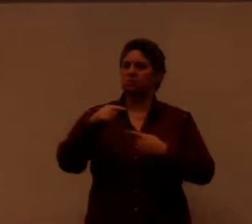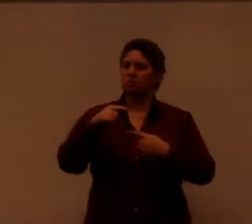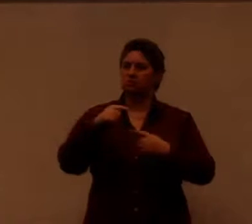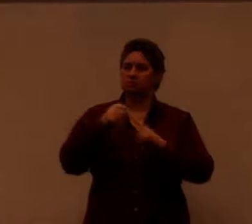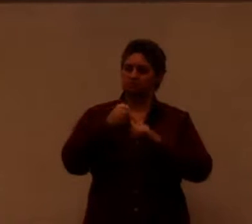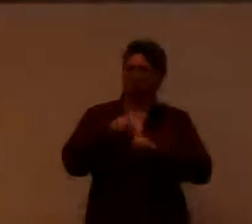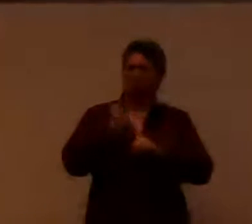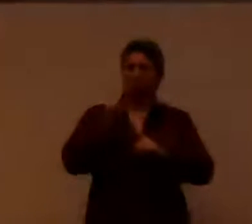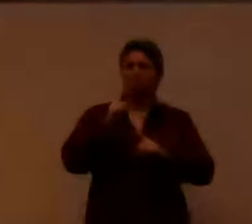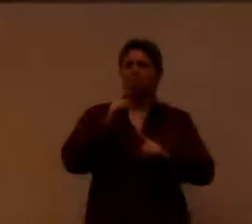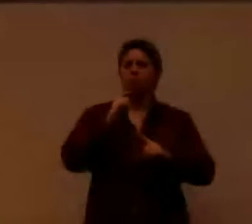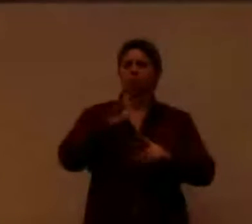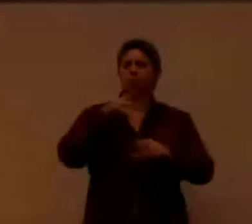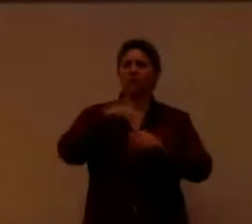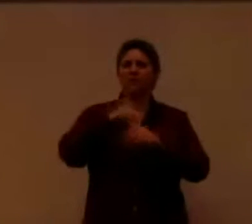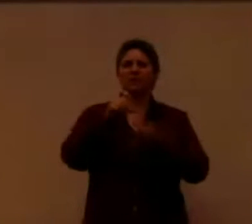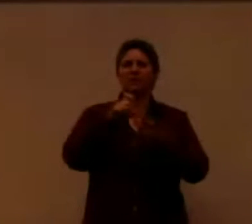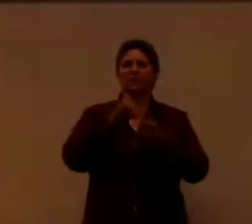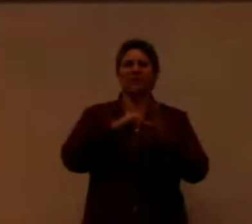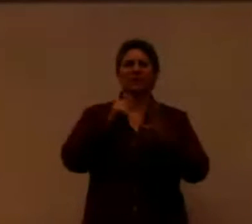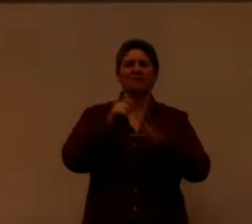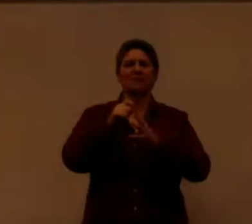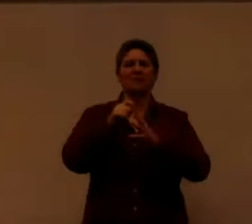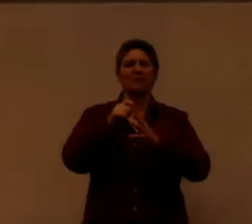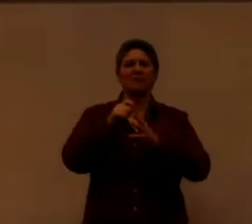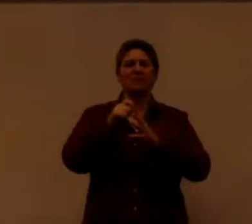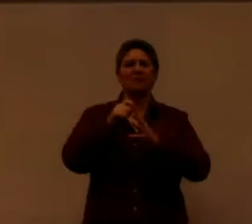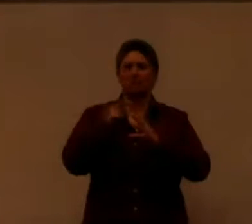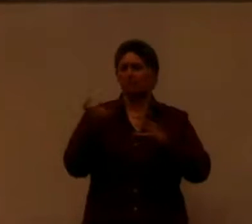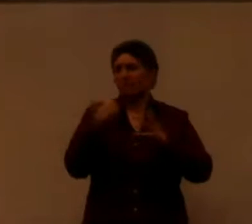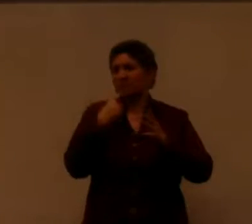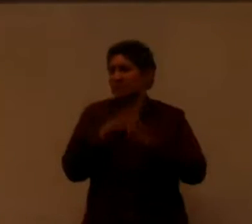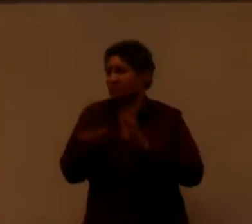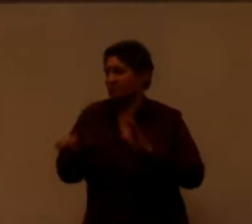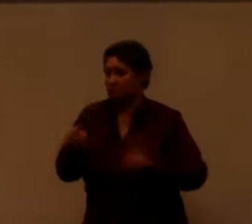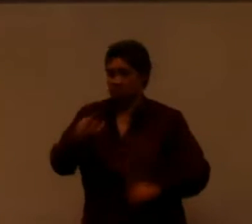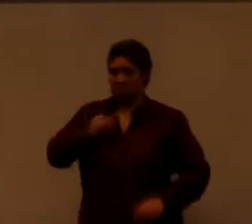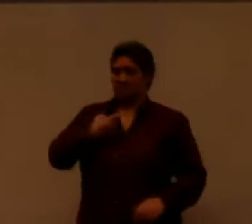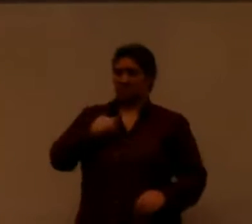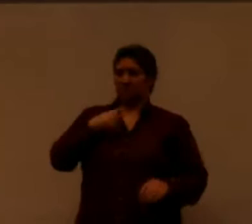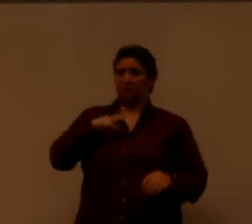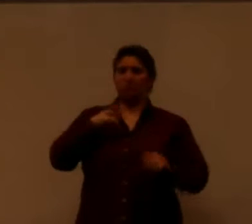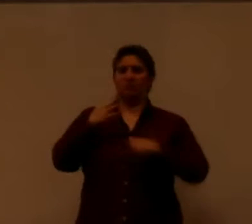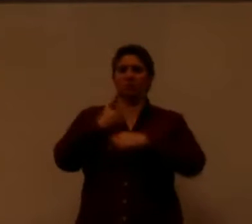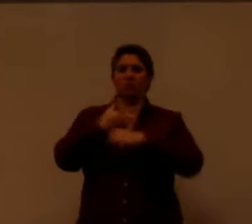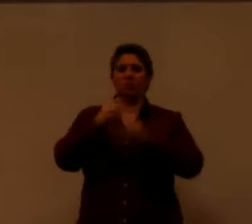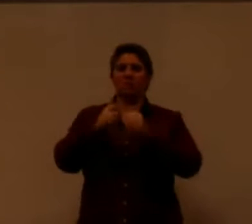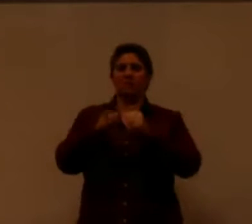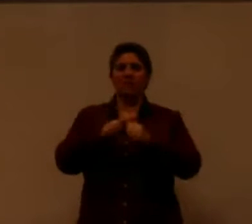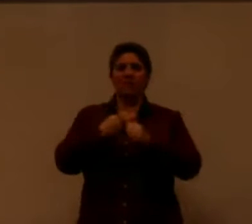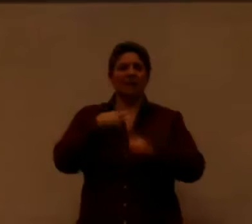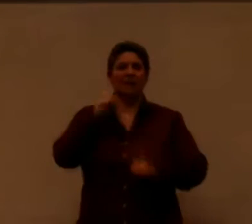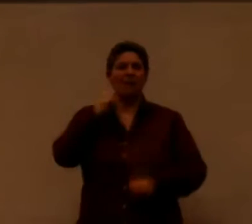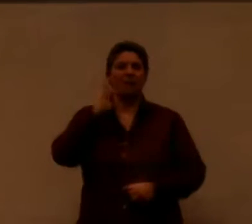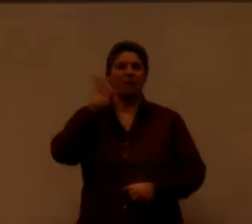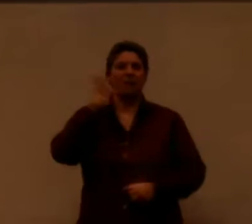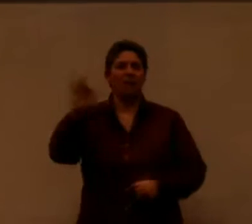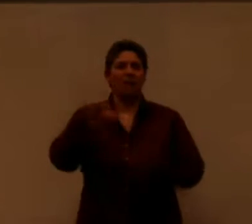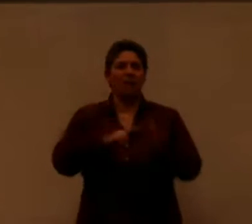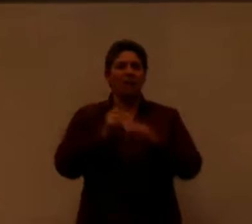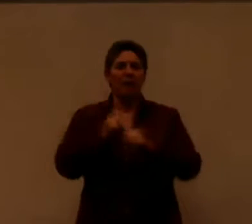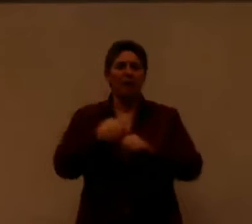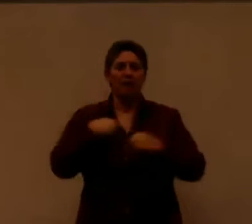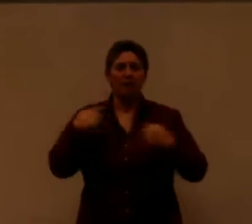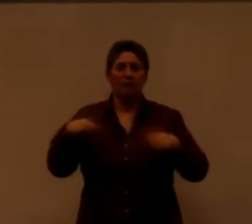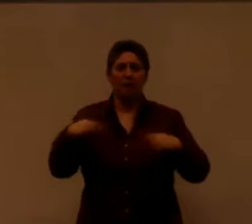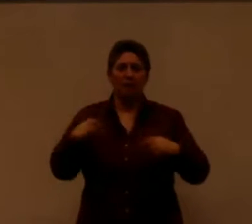As you said, Hilary, I think what's important and what I'd like to reinforce is that anybody who's already in the DSP, like for example, I work for the